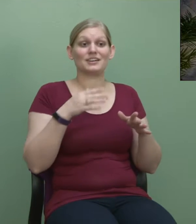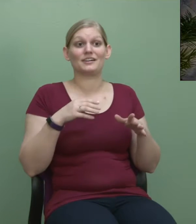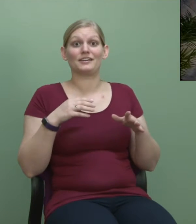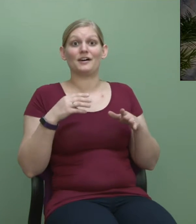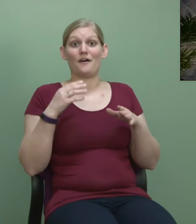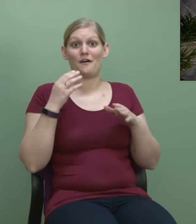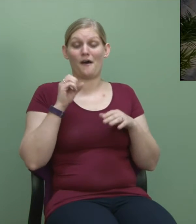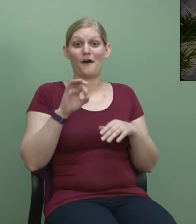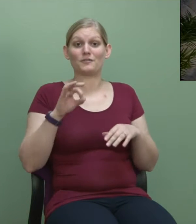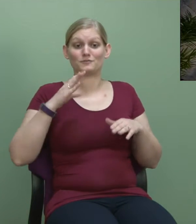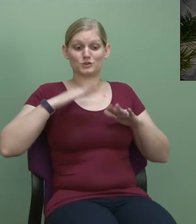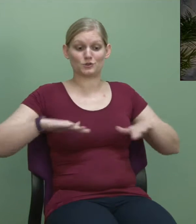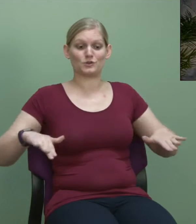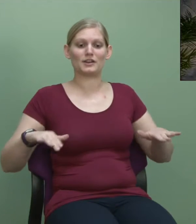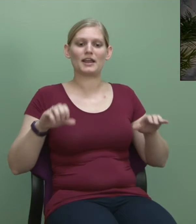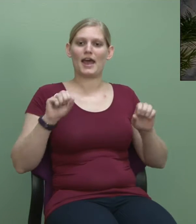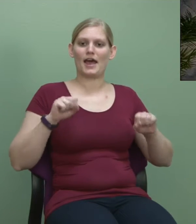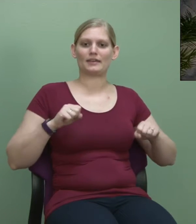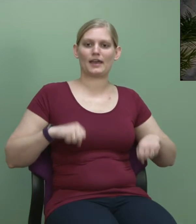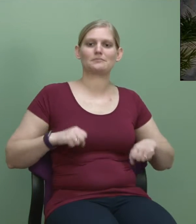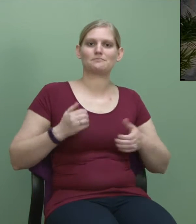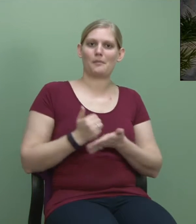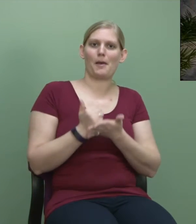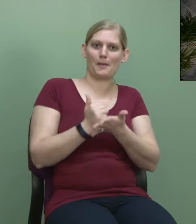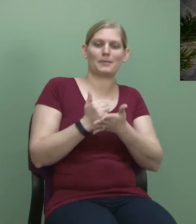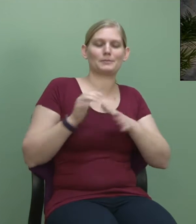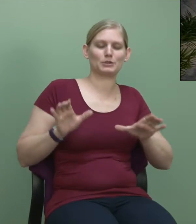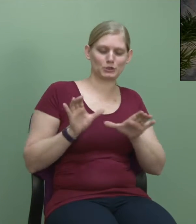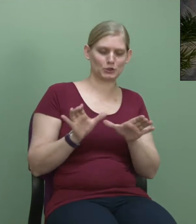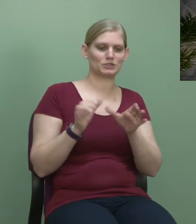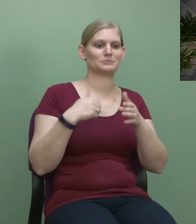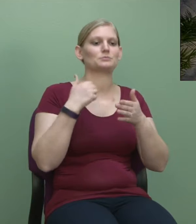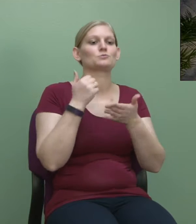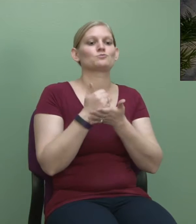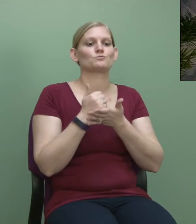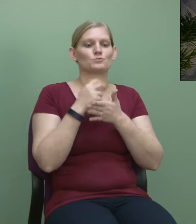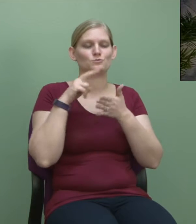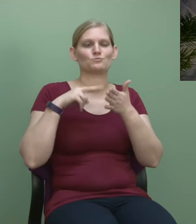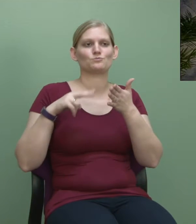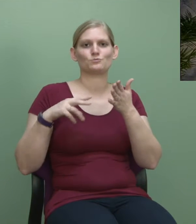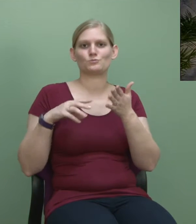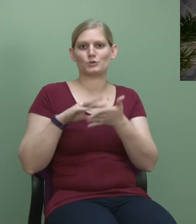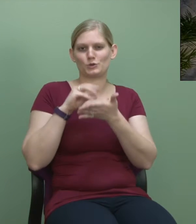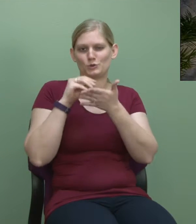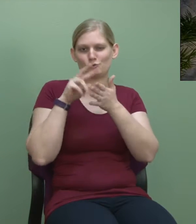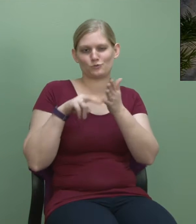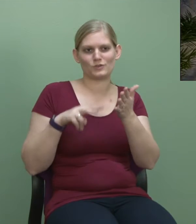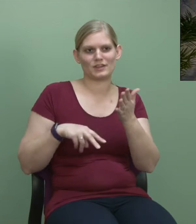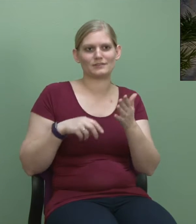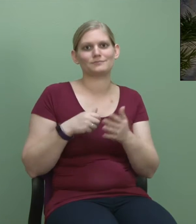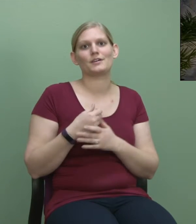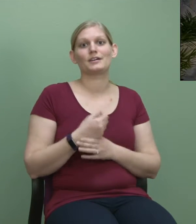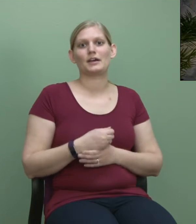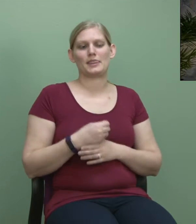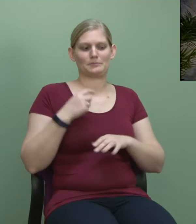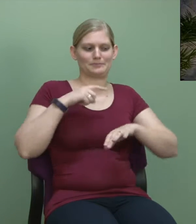to be able to read quickly or be able to read on time for